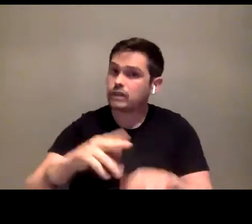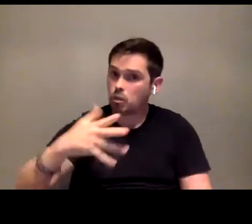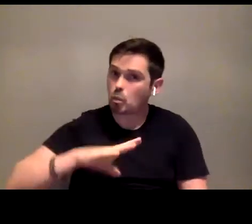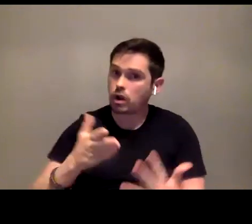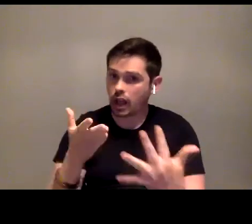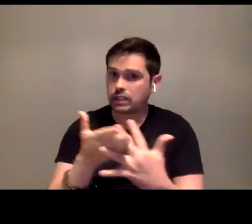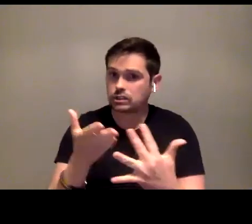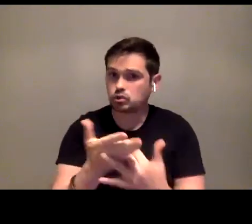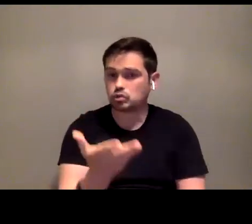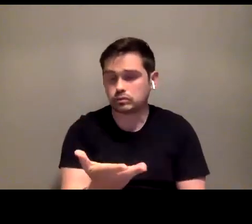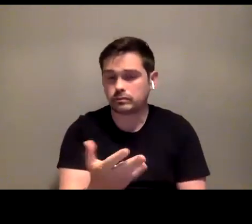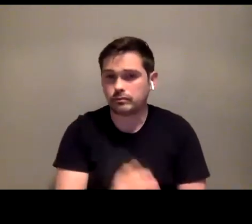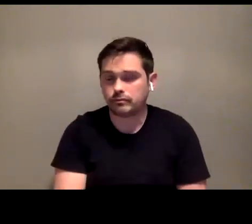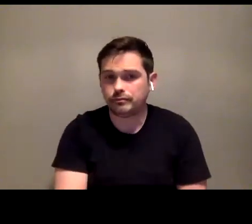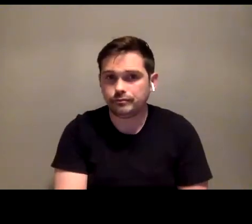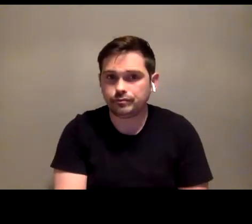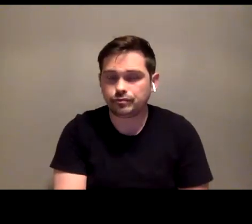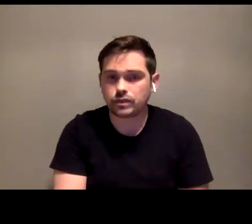with an uplift